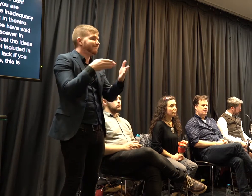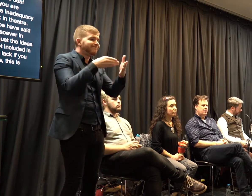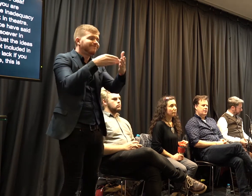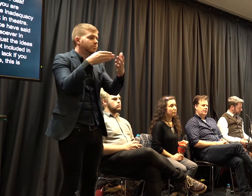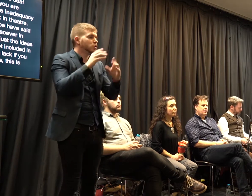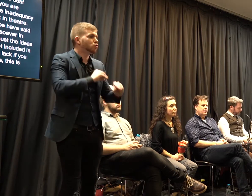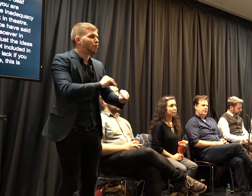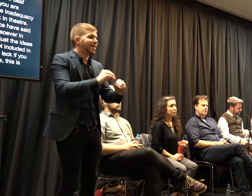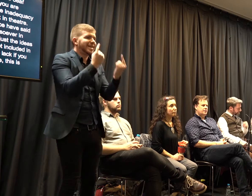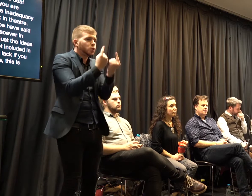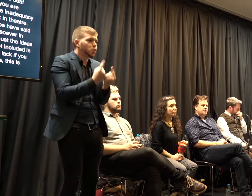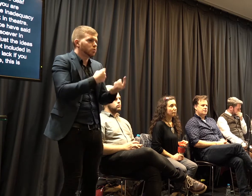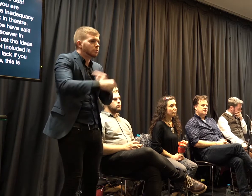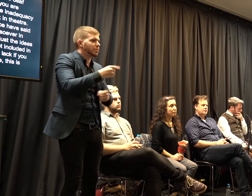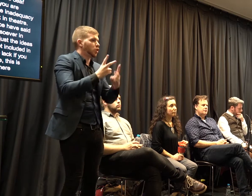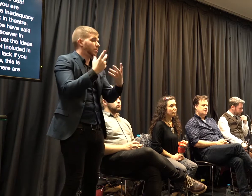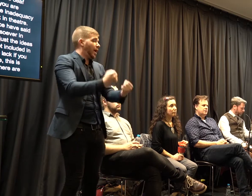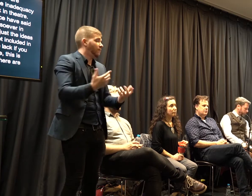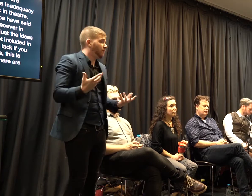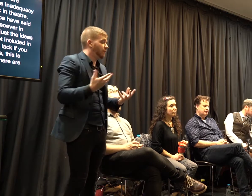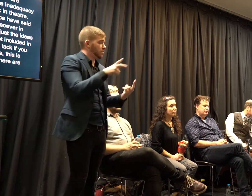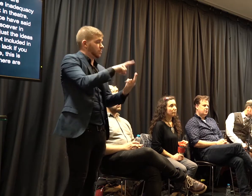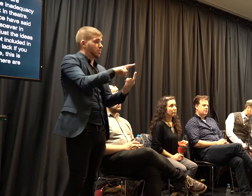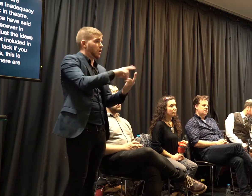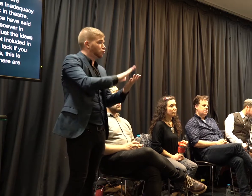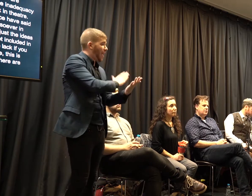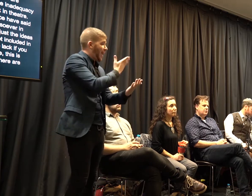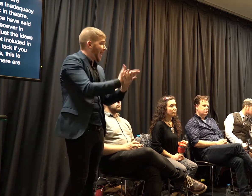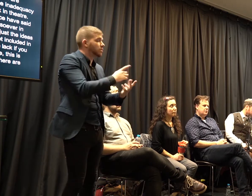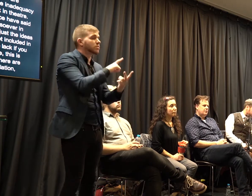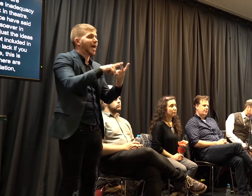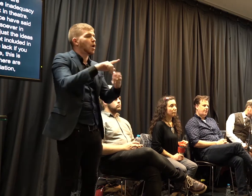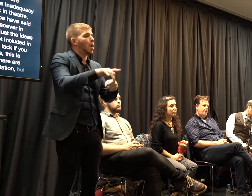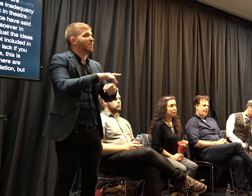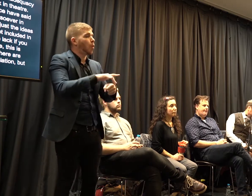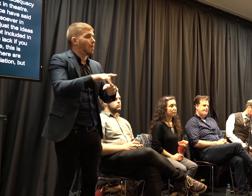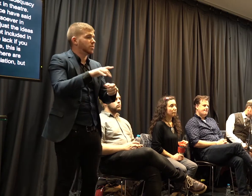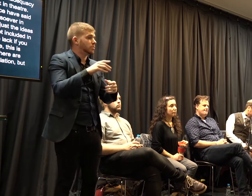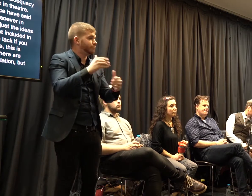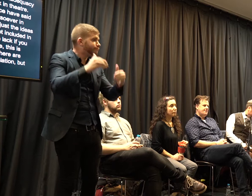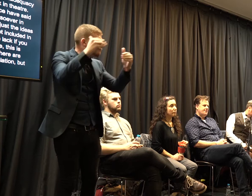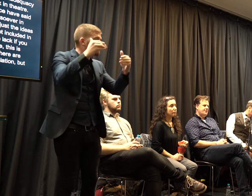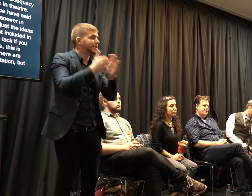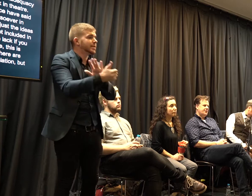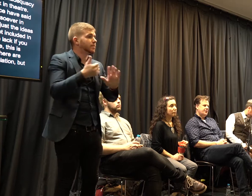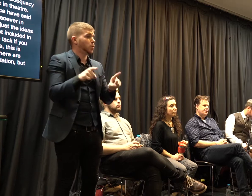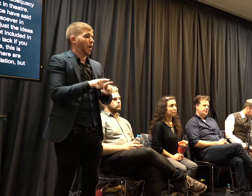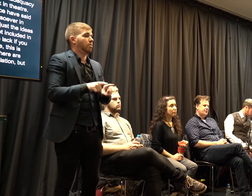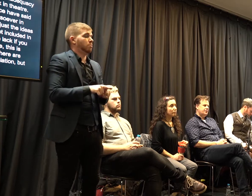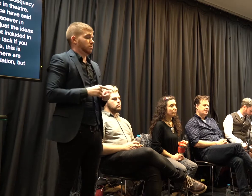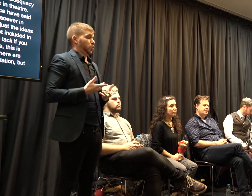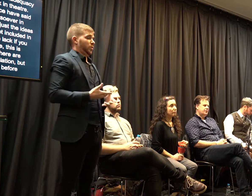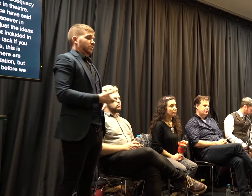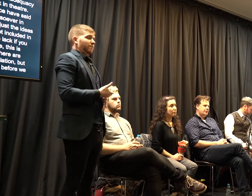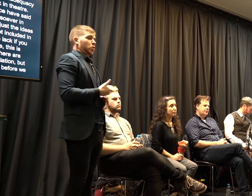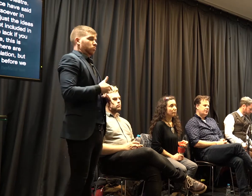for interpreters, both in translation but also in their performance skills. And even today, before we started,